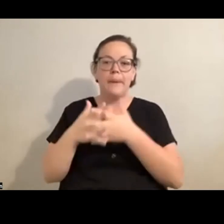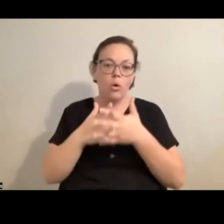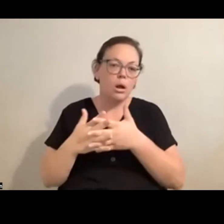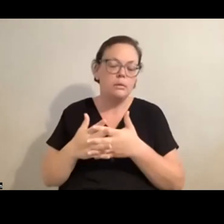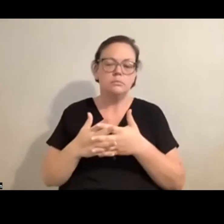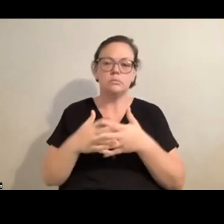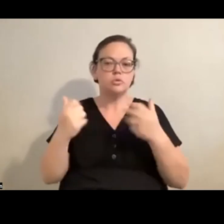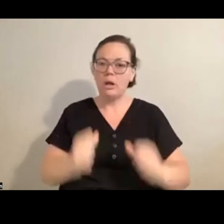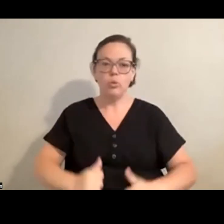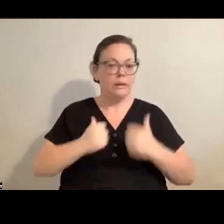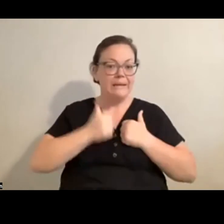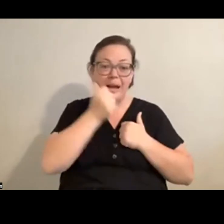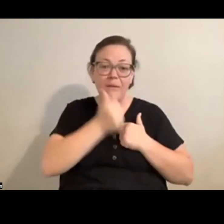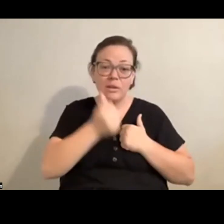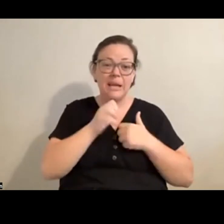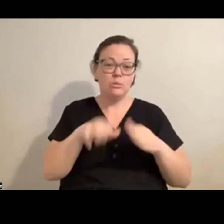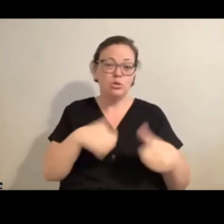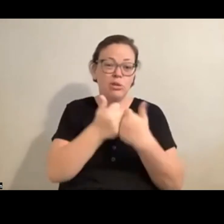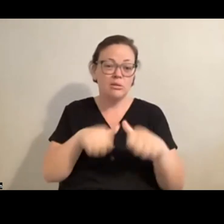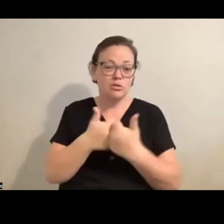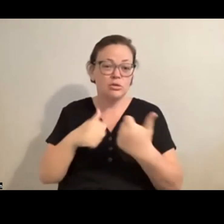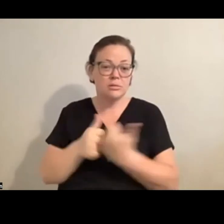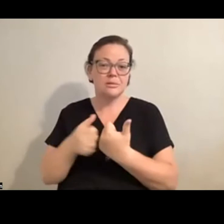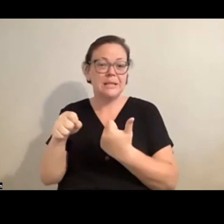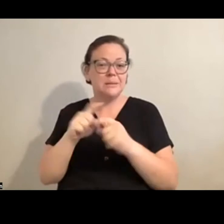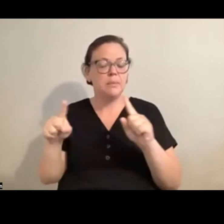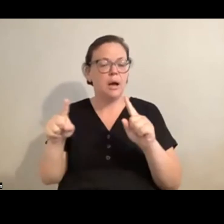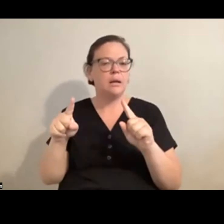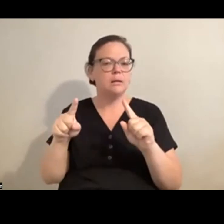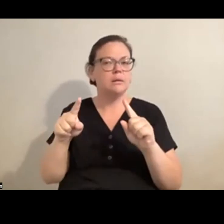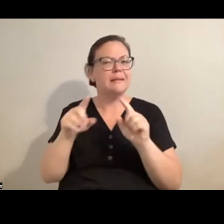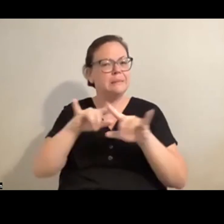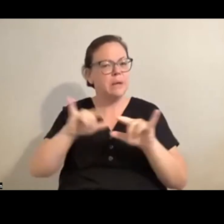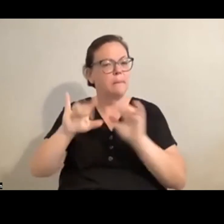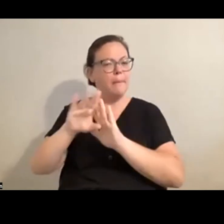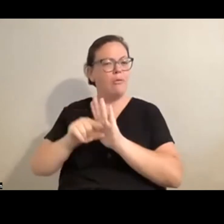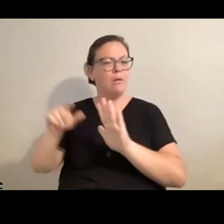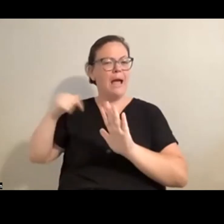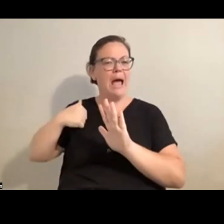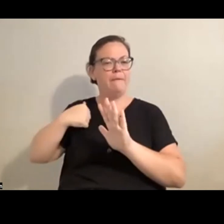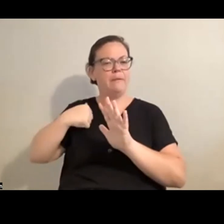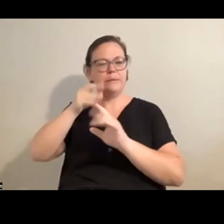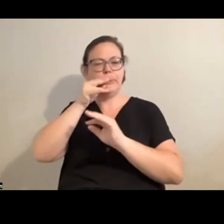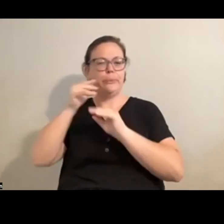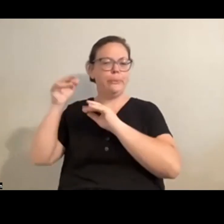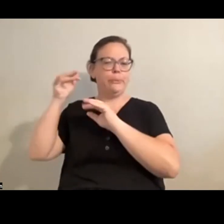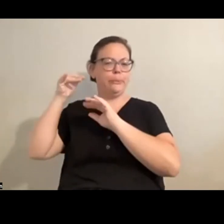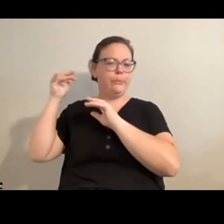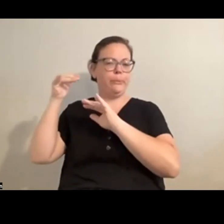lives every day with these challenges, but there's this humming in the background that is